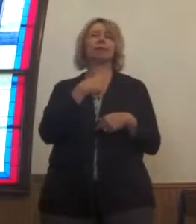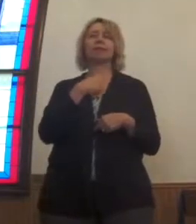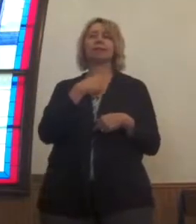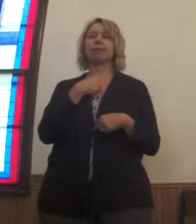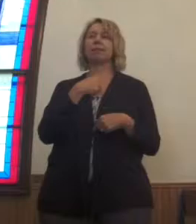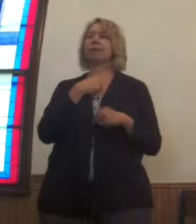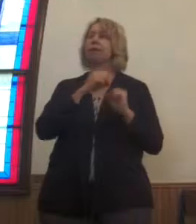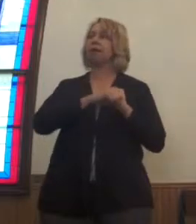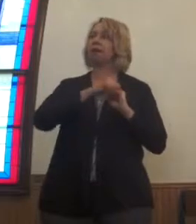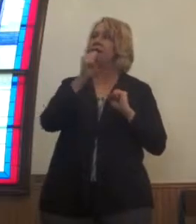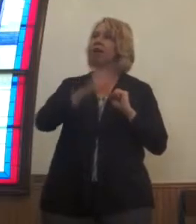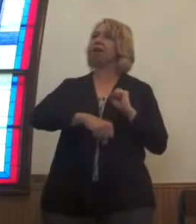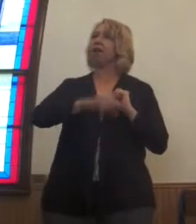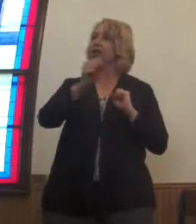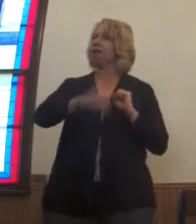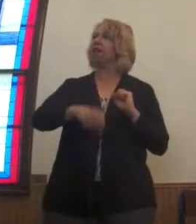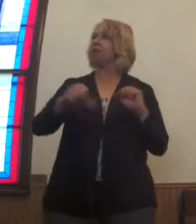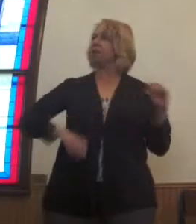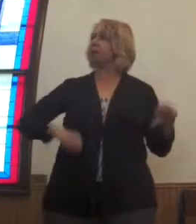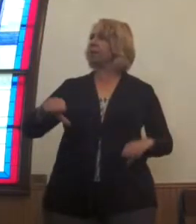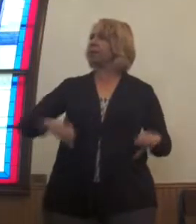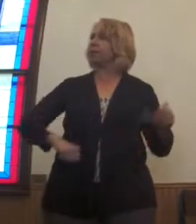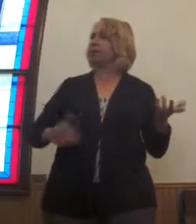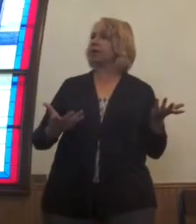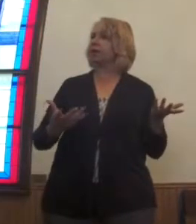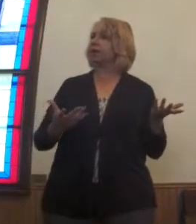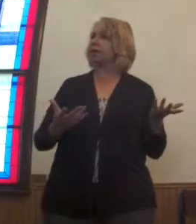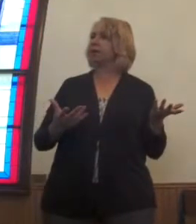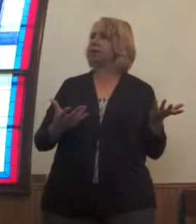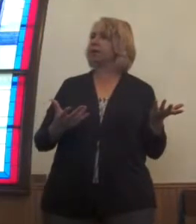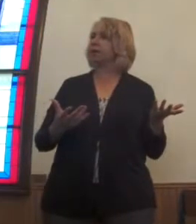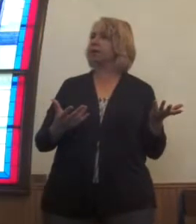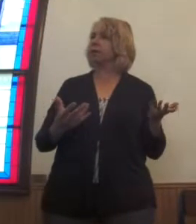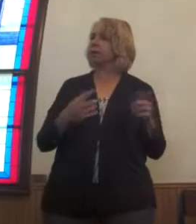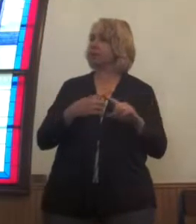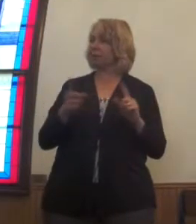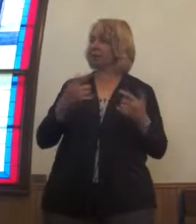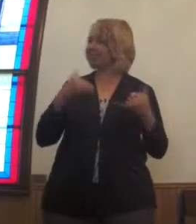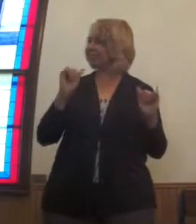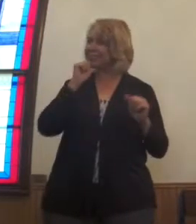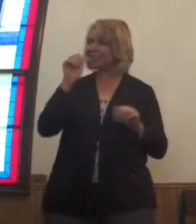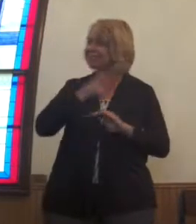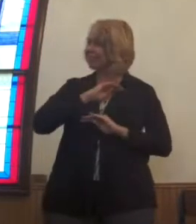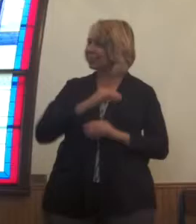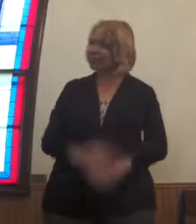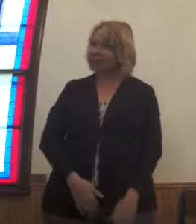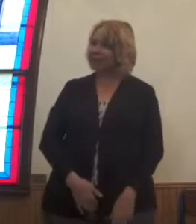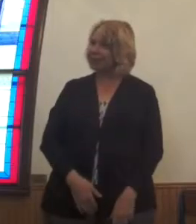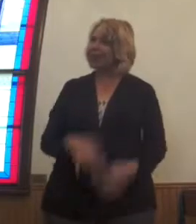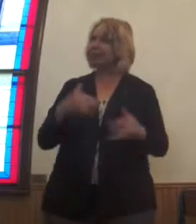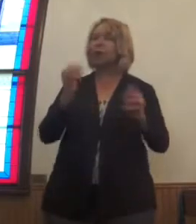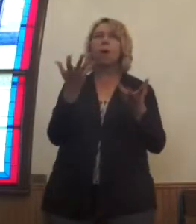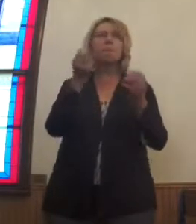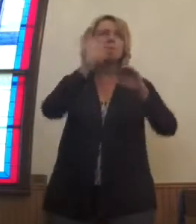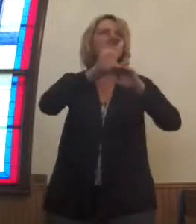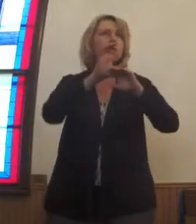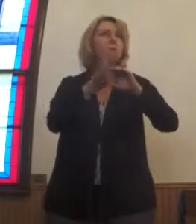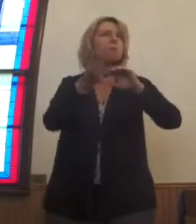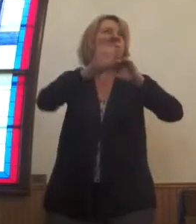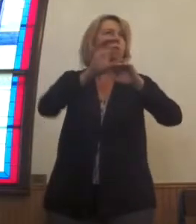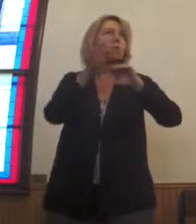they go on and they on. And at the same time, they're never satisfied with that appetite because they want